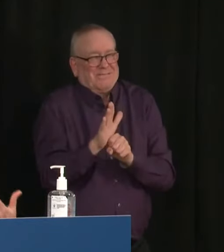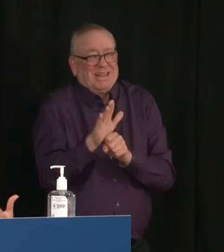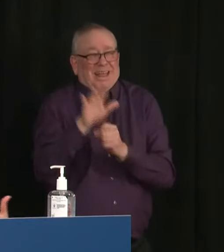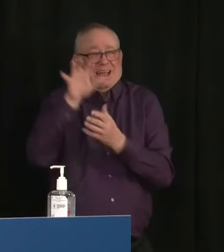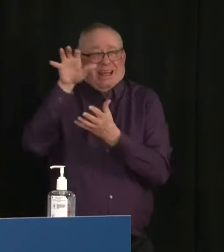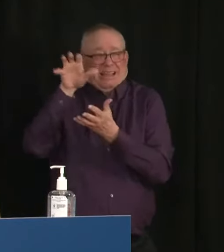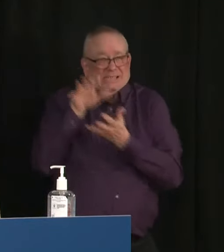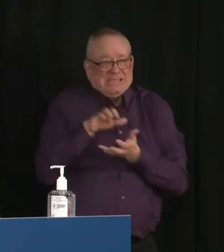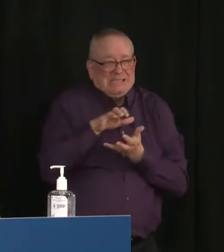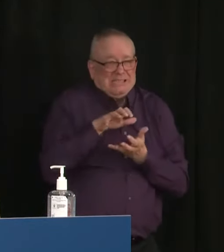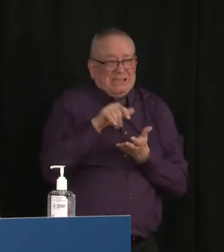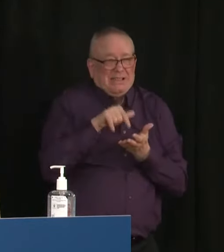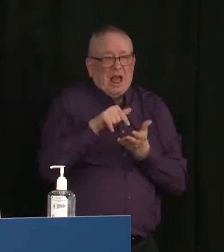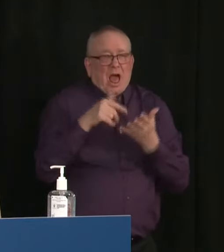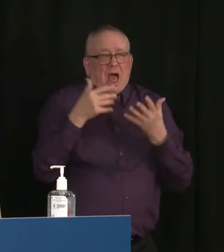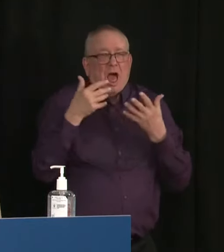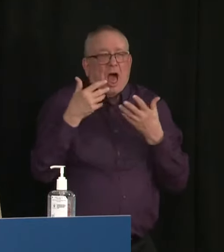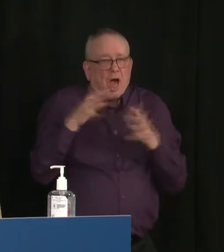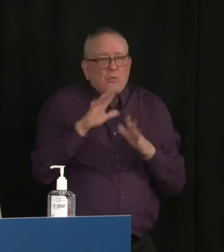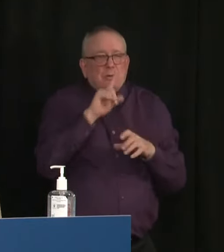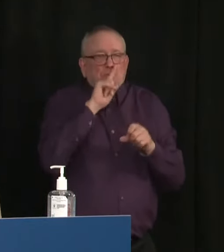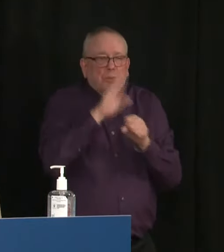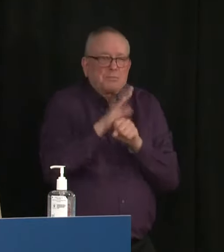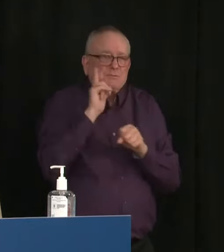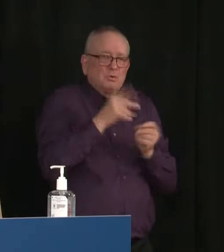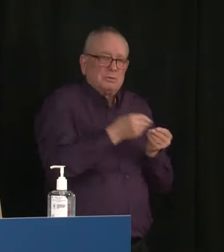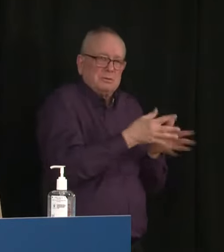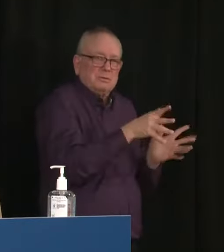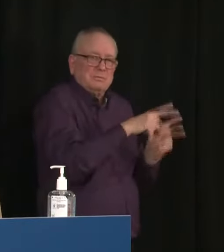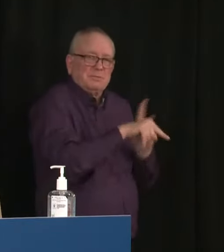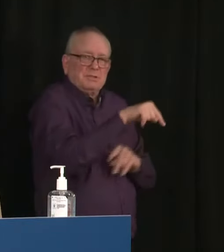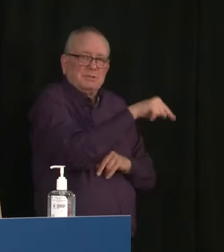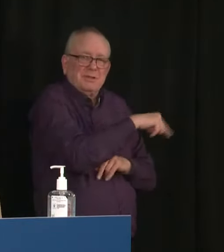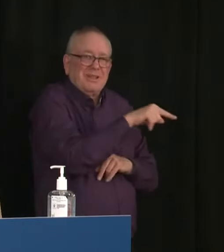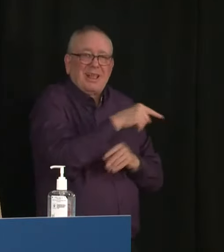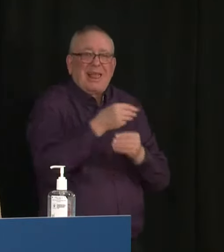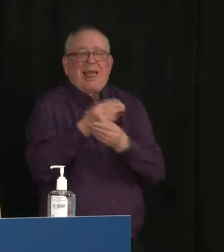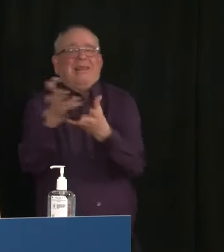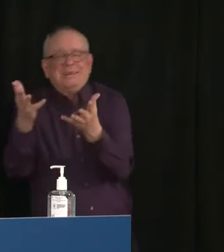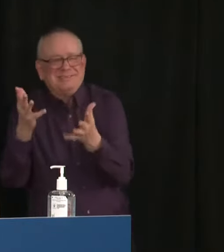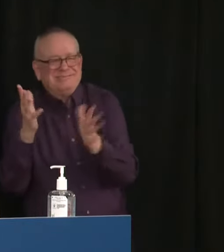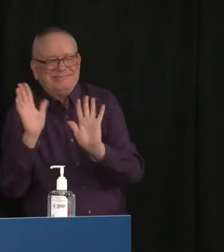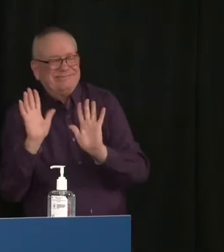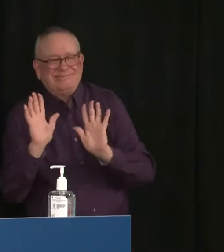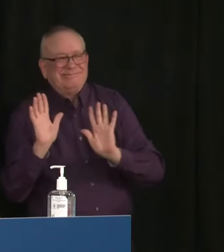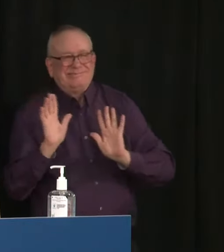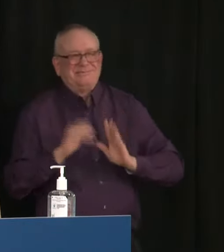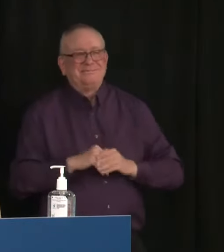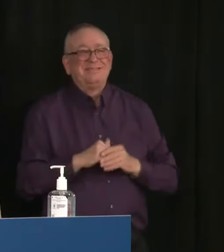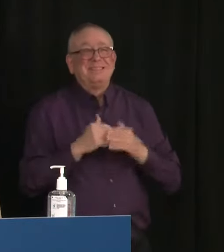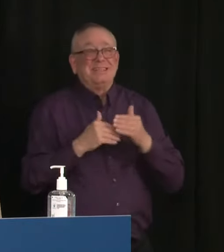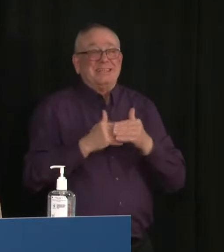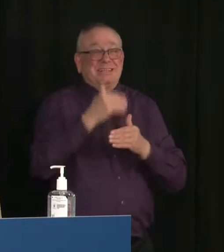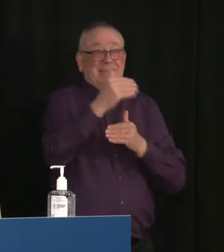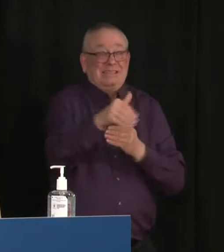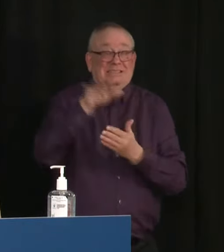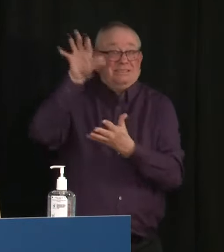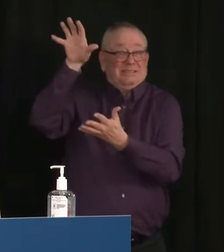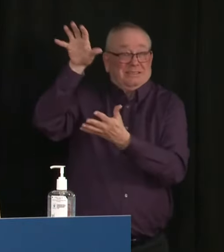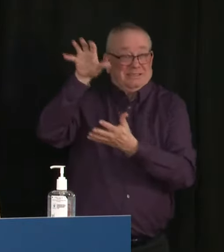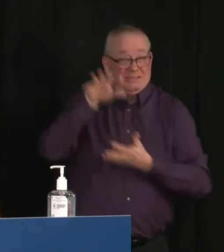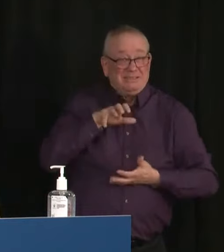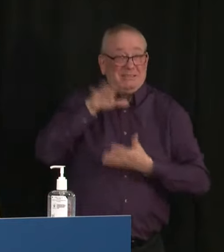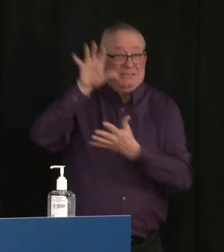while. However, we are working to make sure that the incoming shipments that we will be receiving over the coming